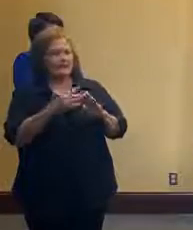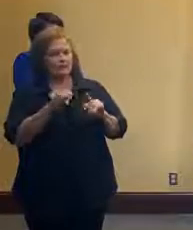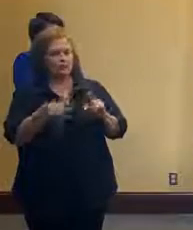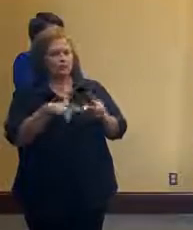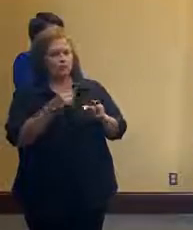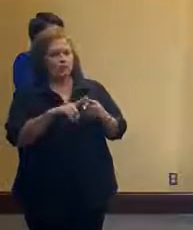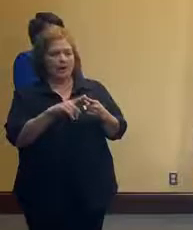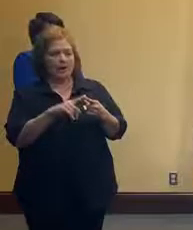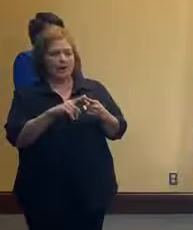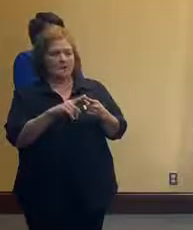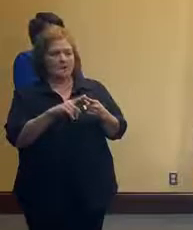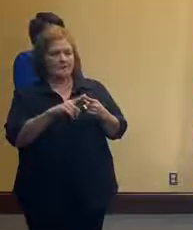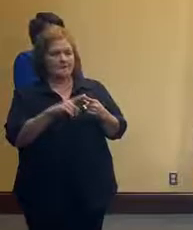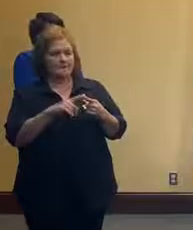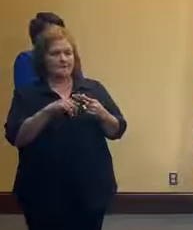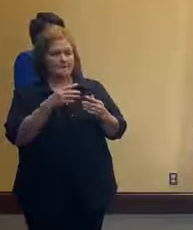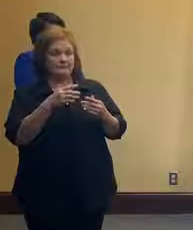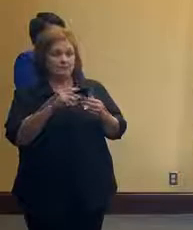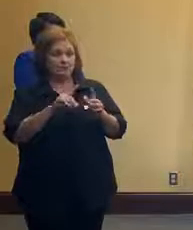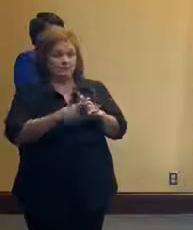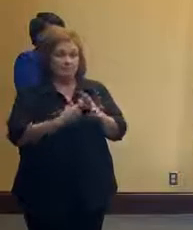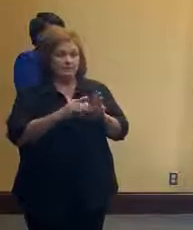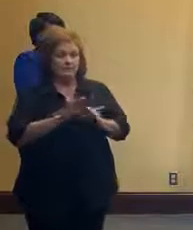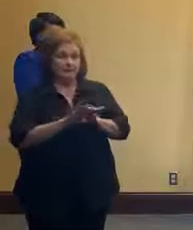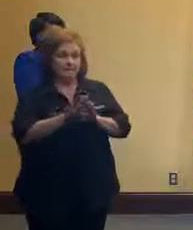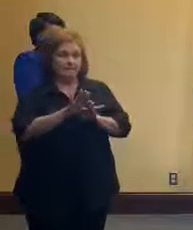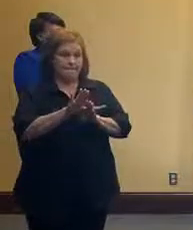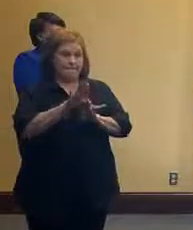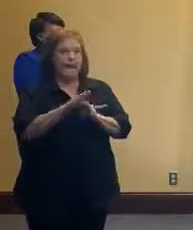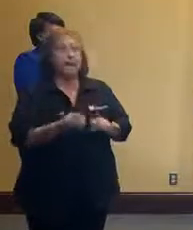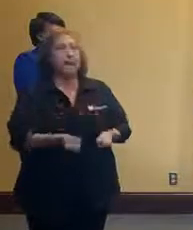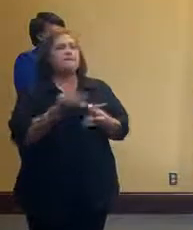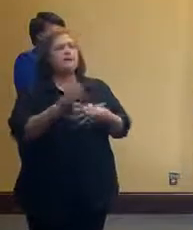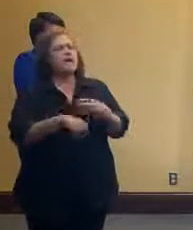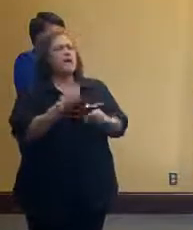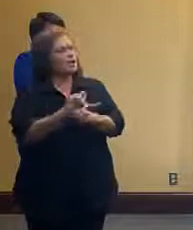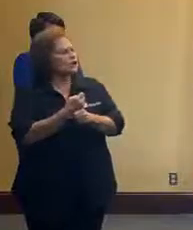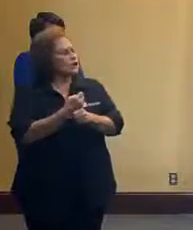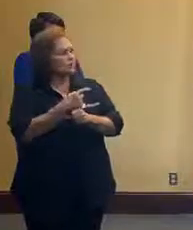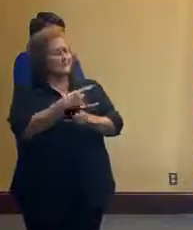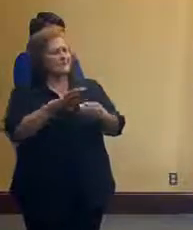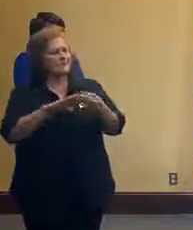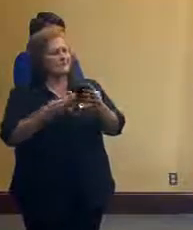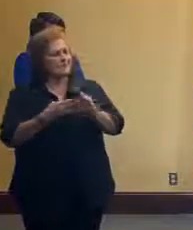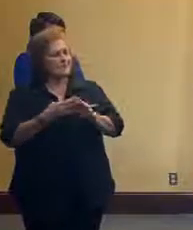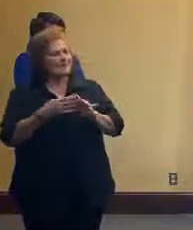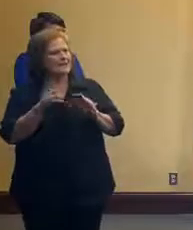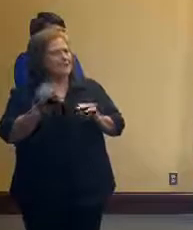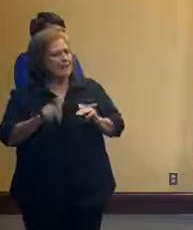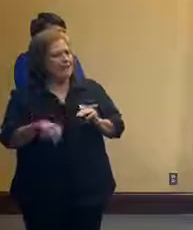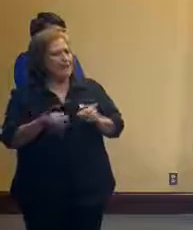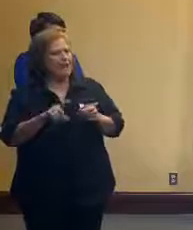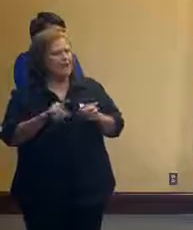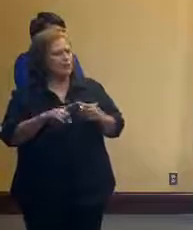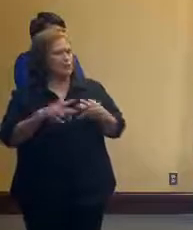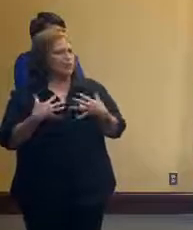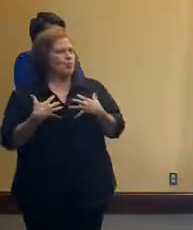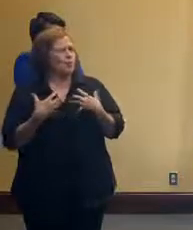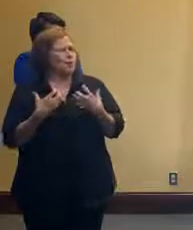economic activity starts beginning again, how many years these various cities will take to regain